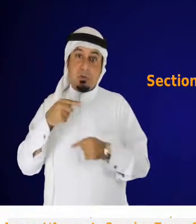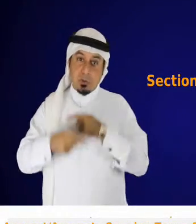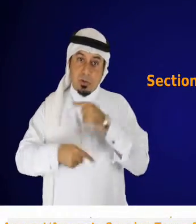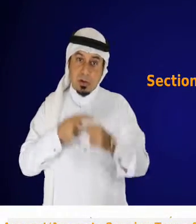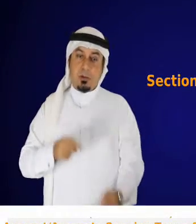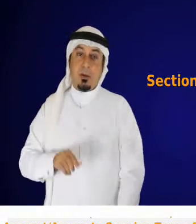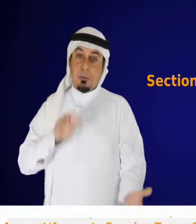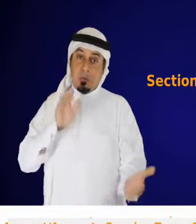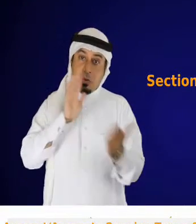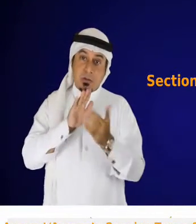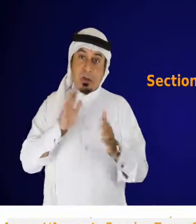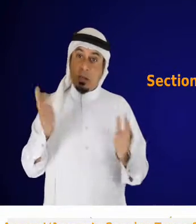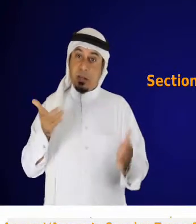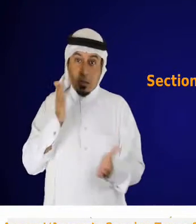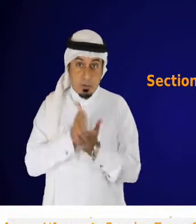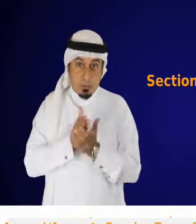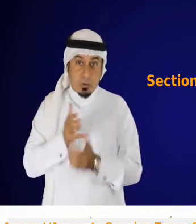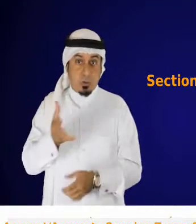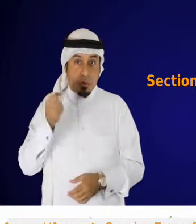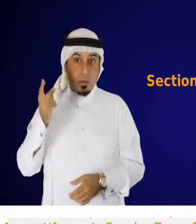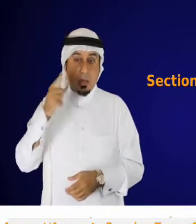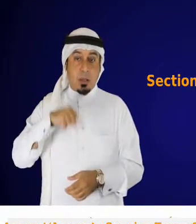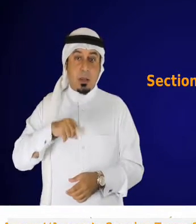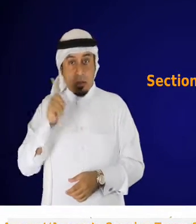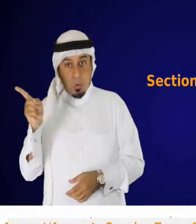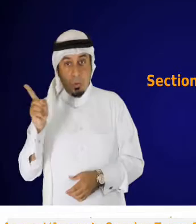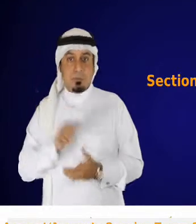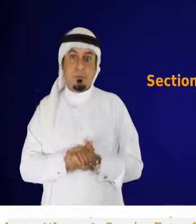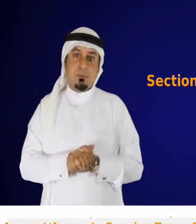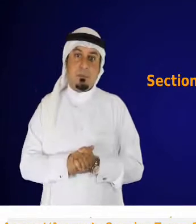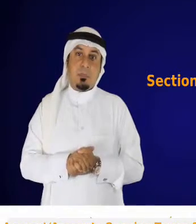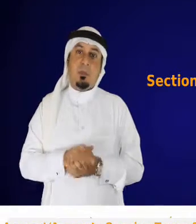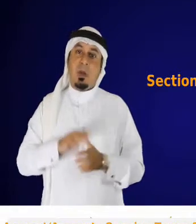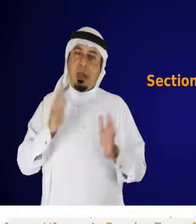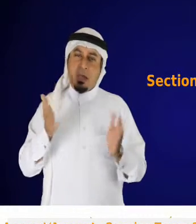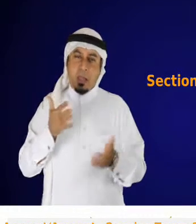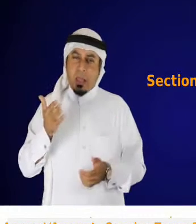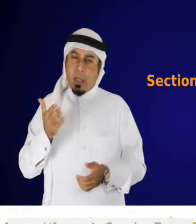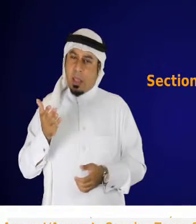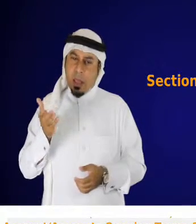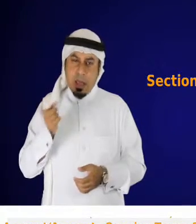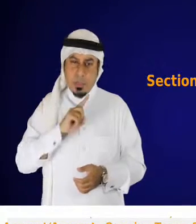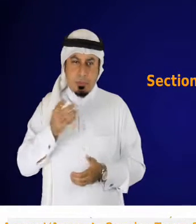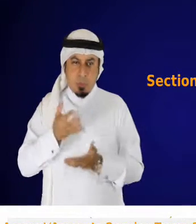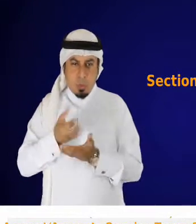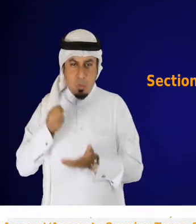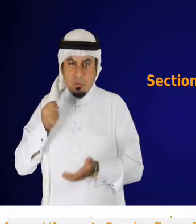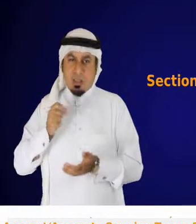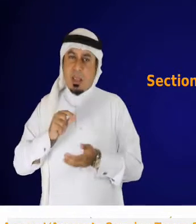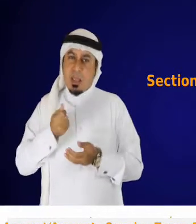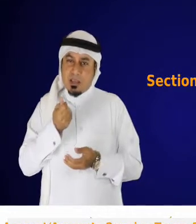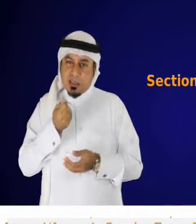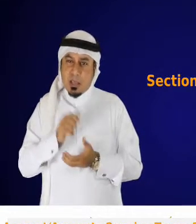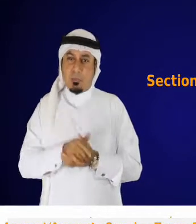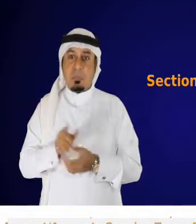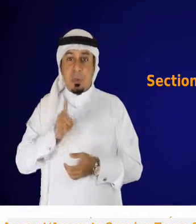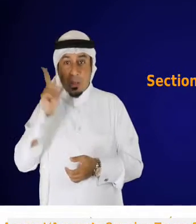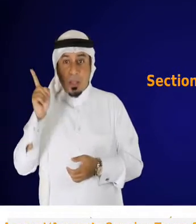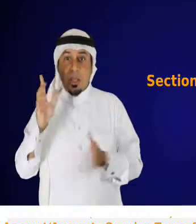other charges without notice to the account holder. Such charges are not refundable upon termination of any or all of the accounts and shall